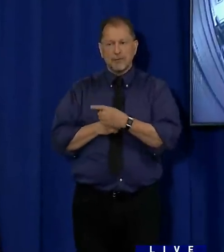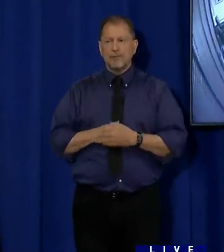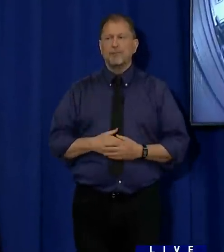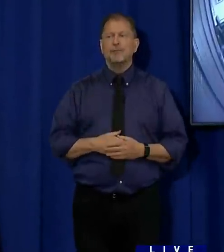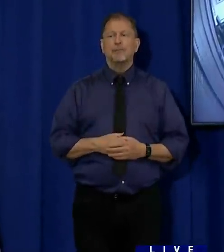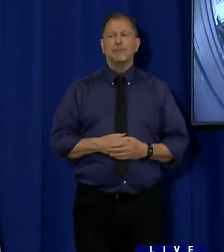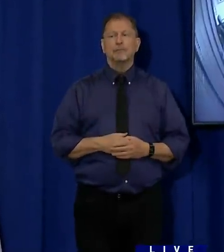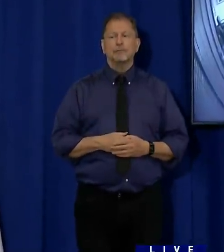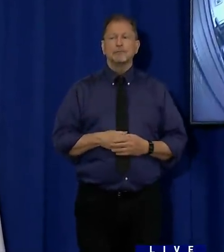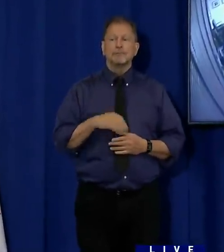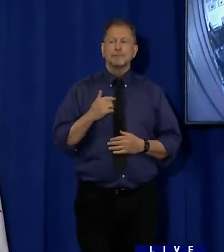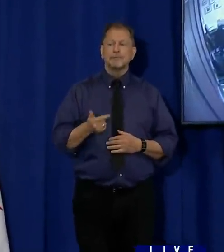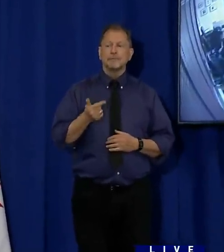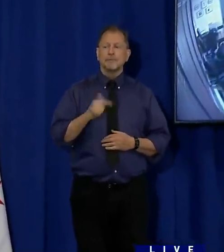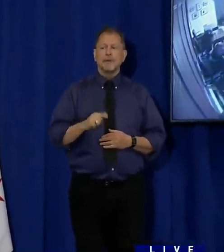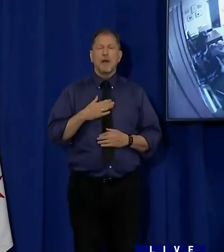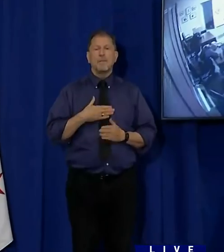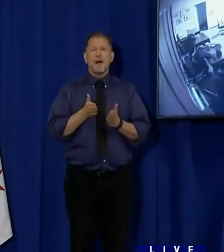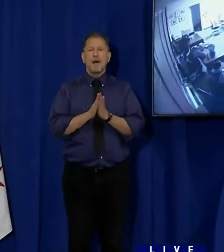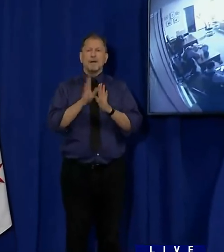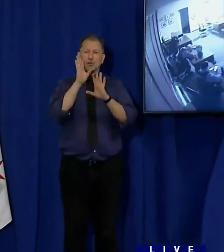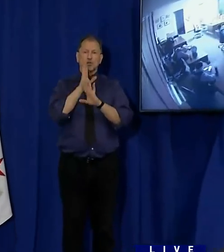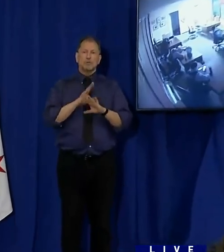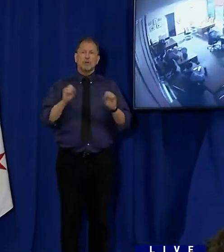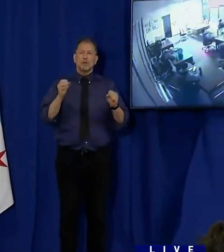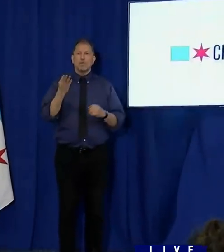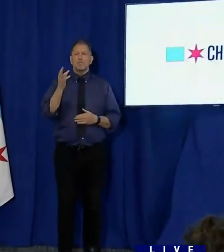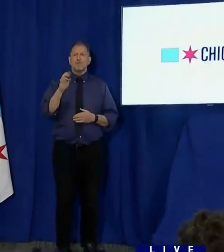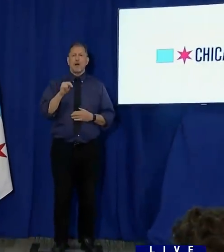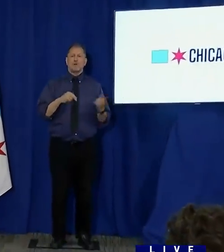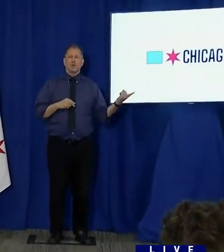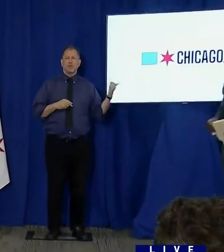to ask Superintendent Brown to come to the podium.